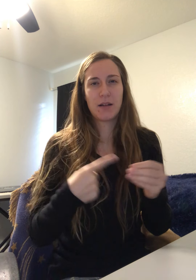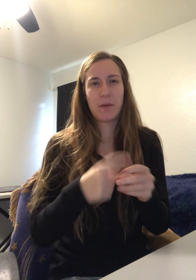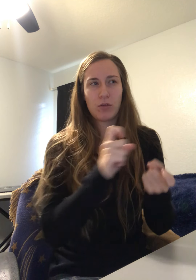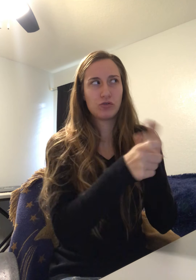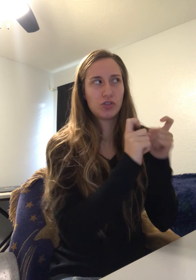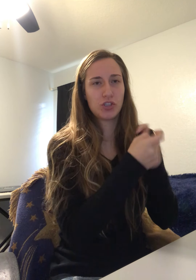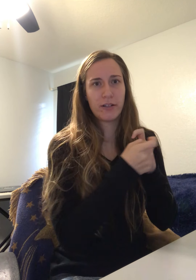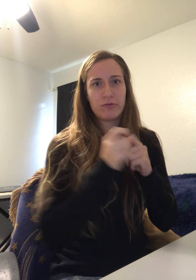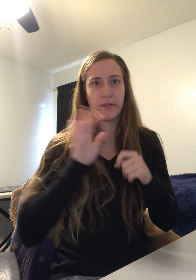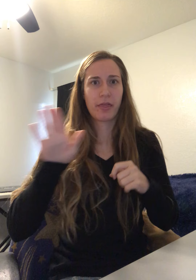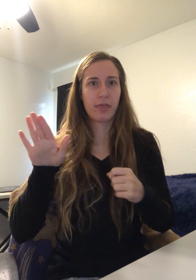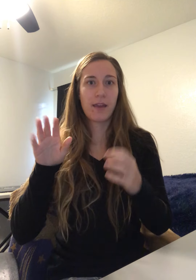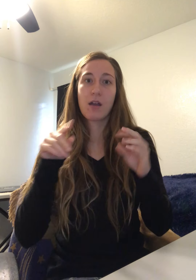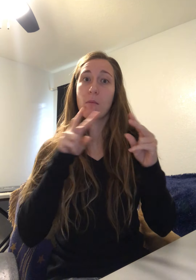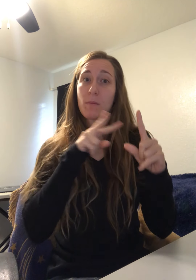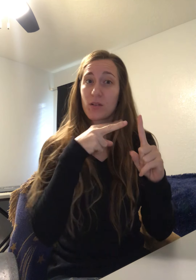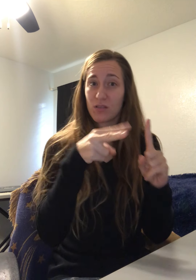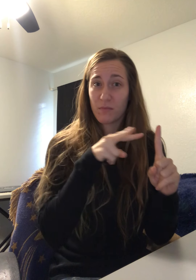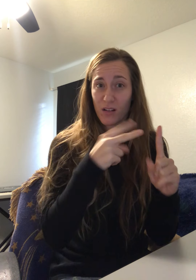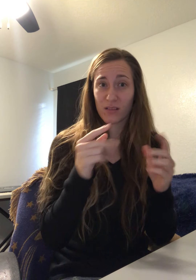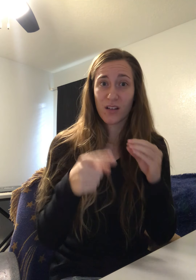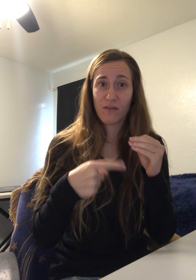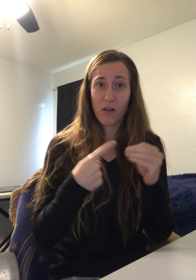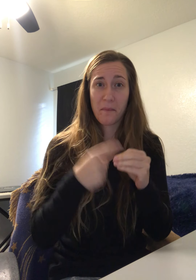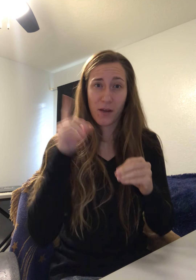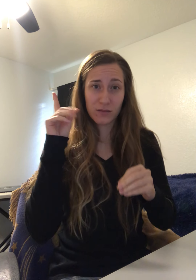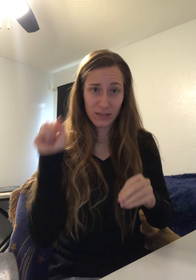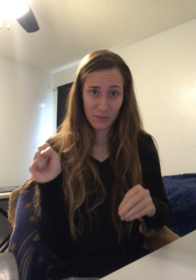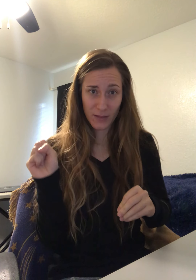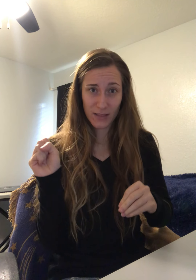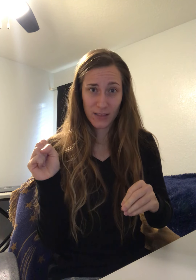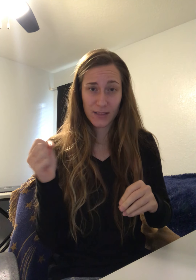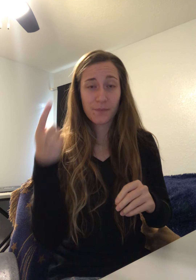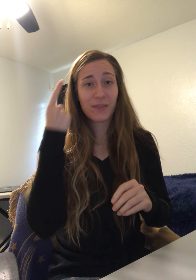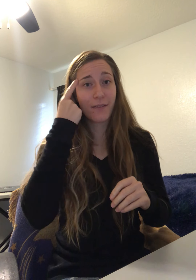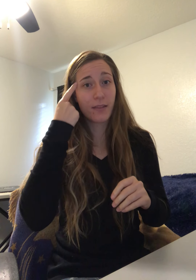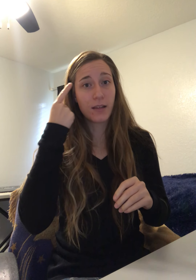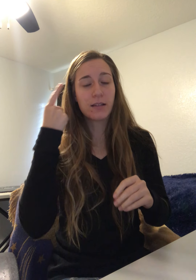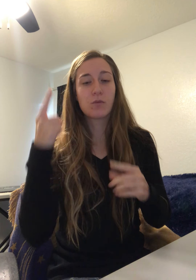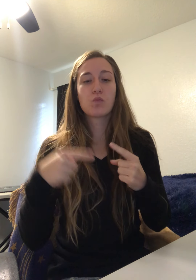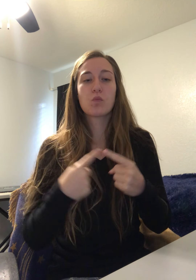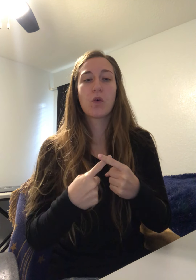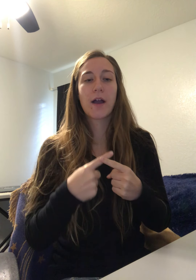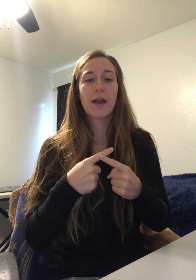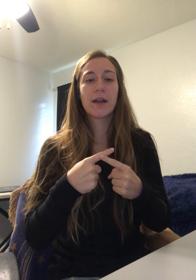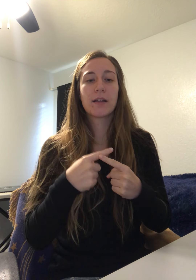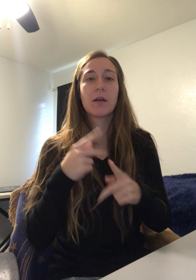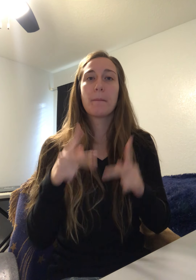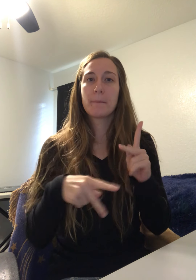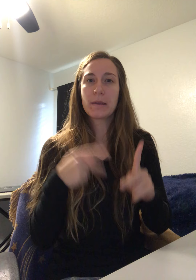think often in our culture, when we encounter difference, we think that it's